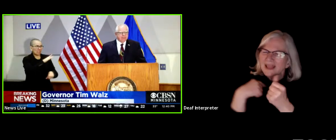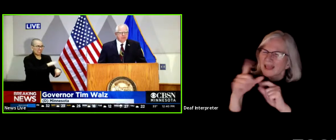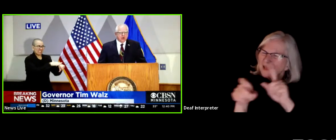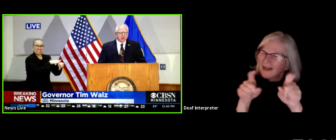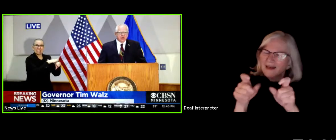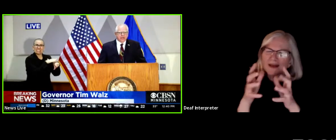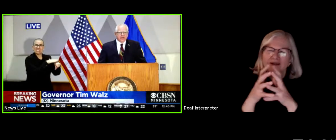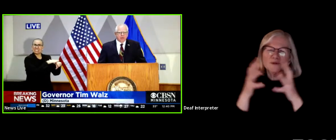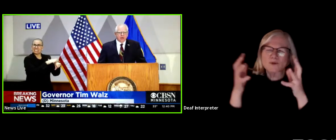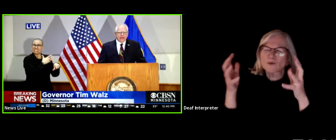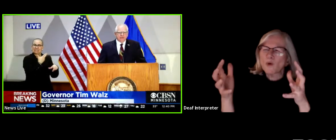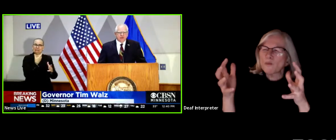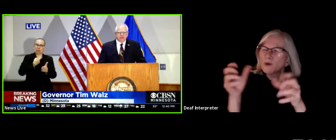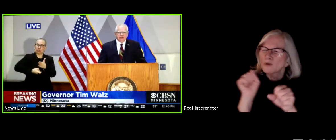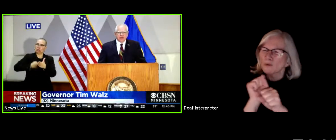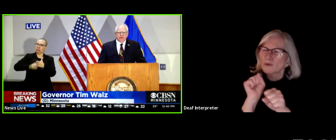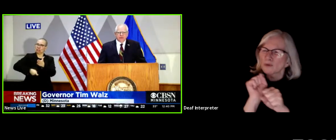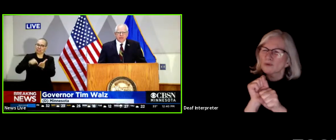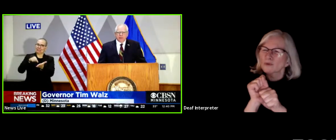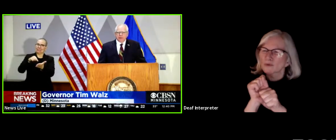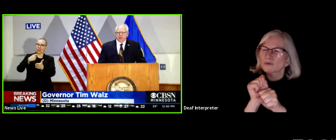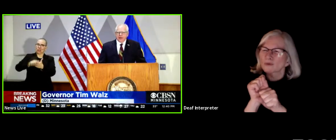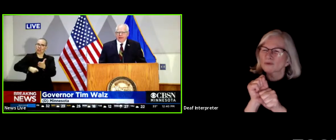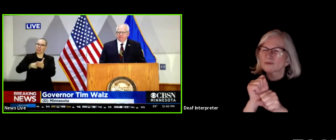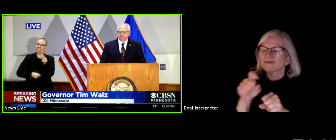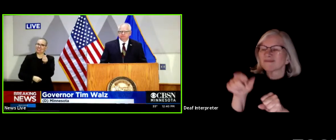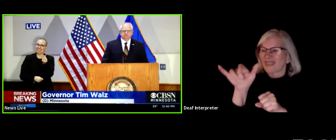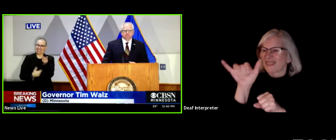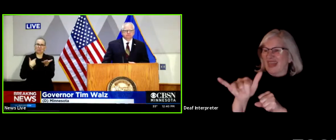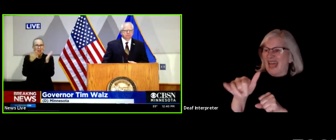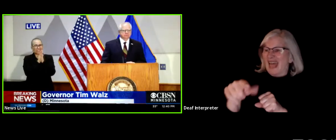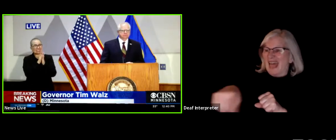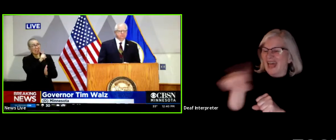money. So we're gonna ask the legislature to help us with that.